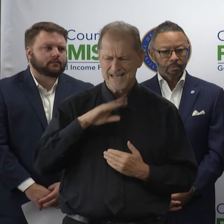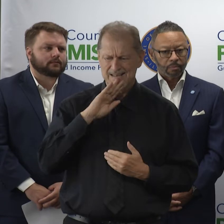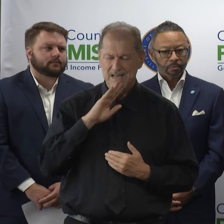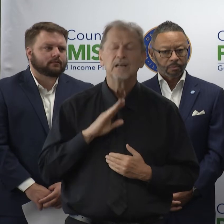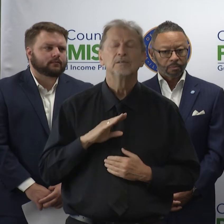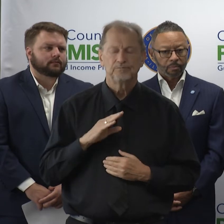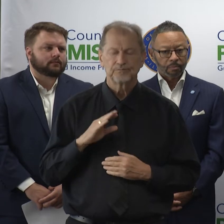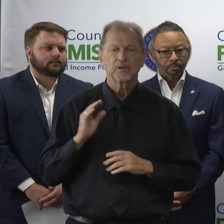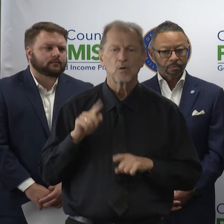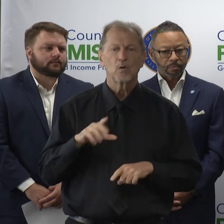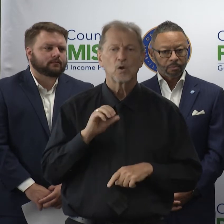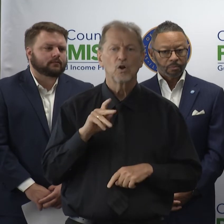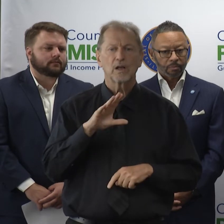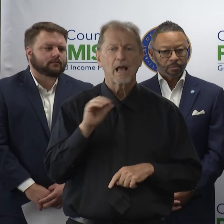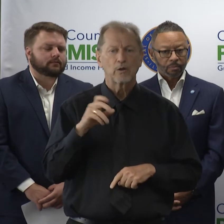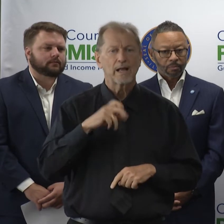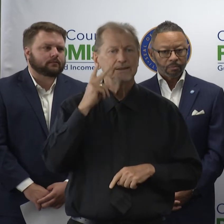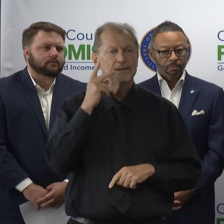County's website at